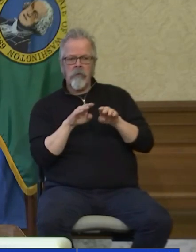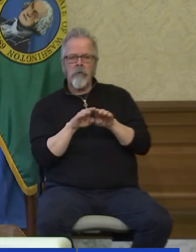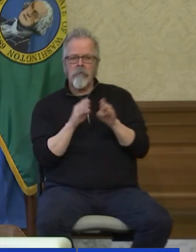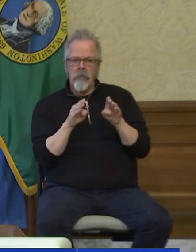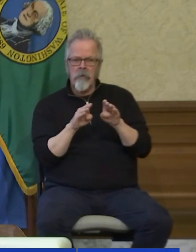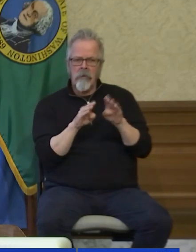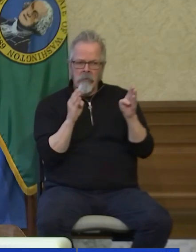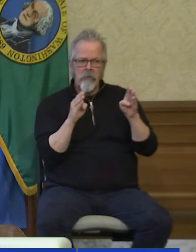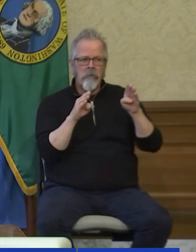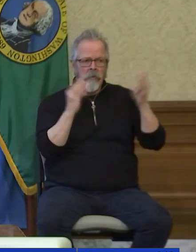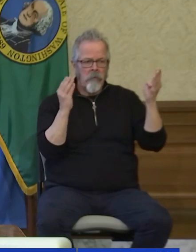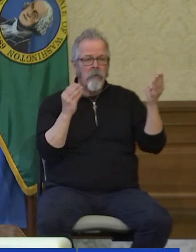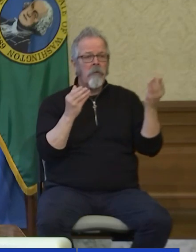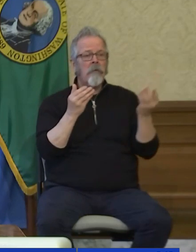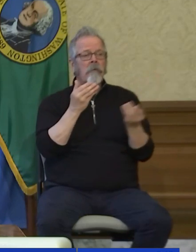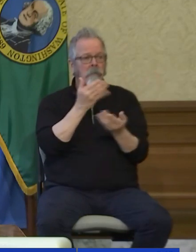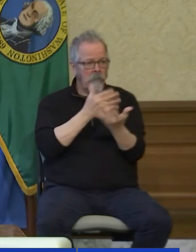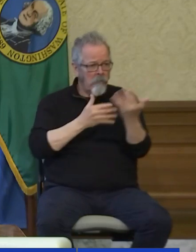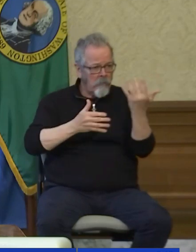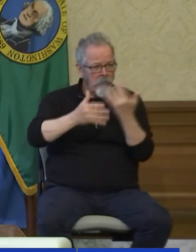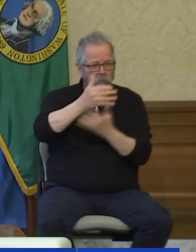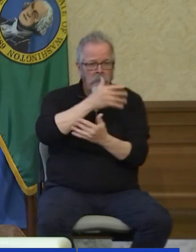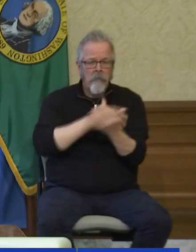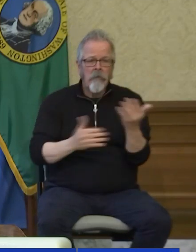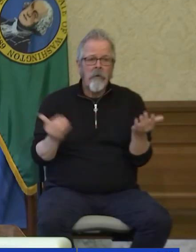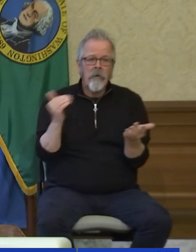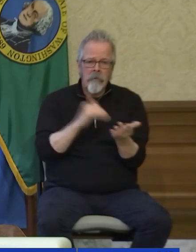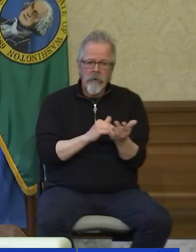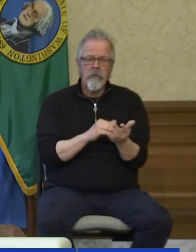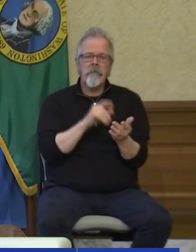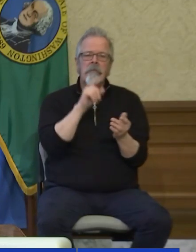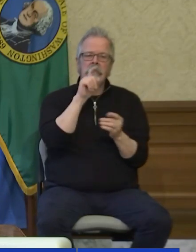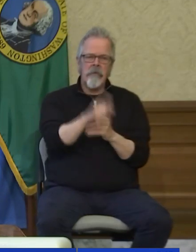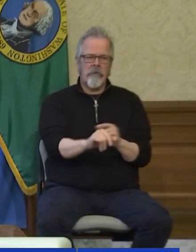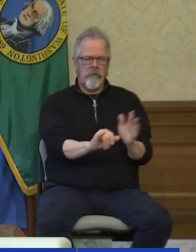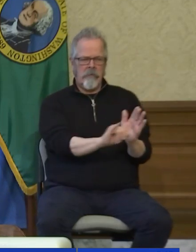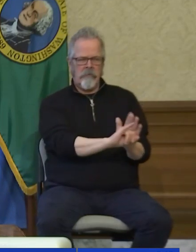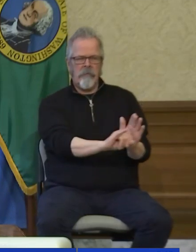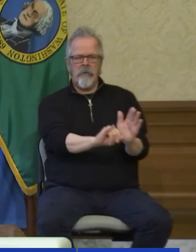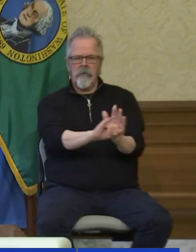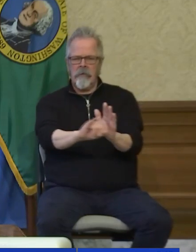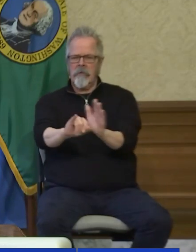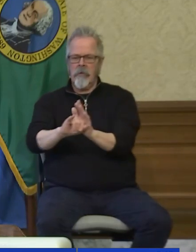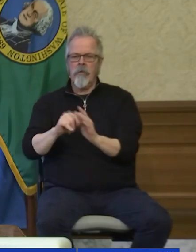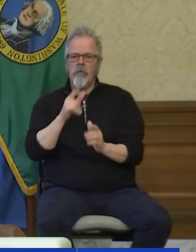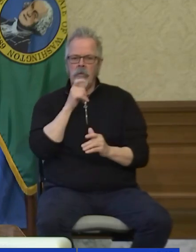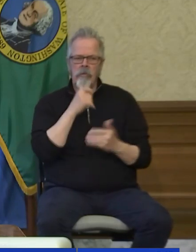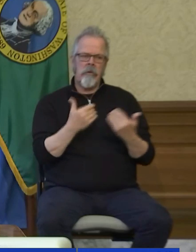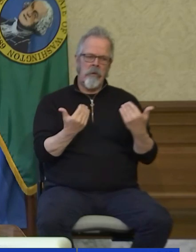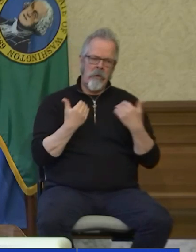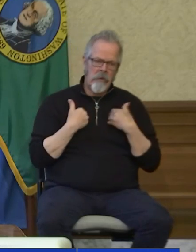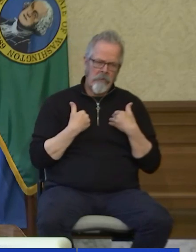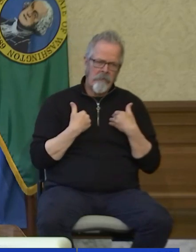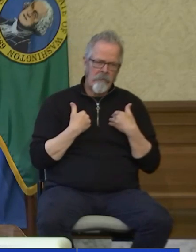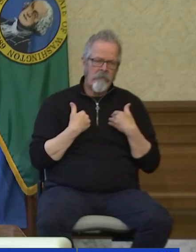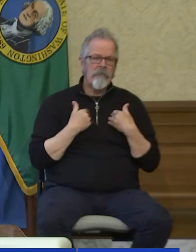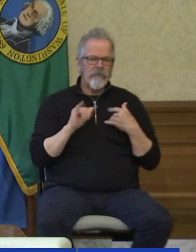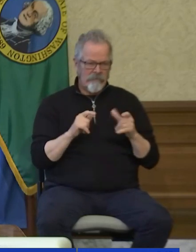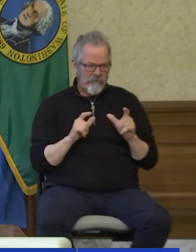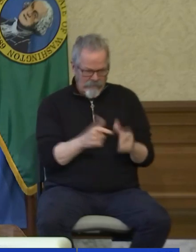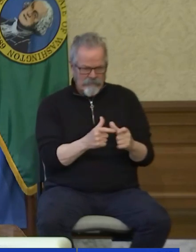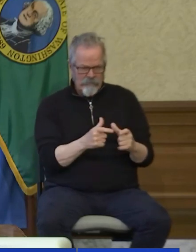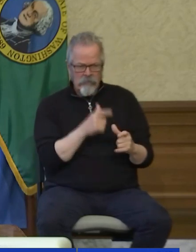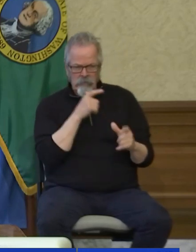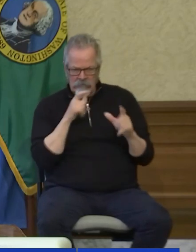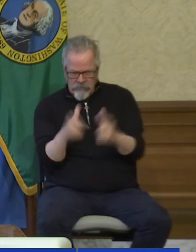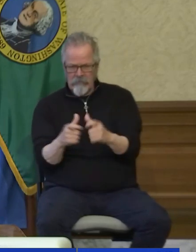a way to take care of them and to isolate them. And central to that is our testing capability. As you know, this